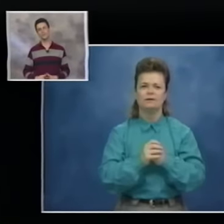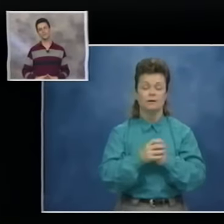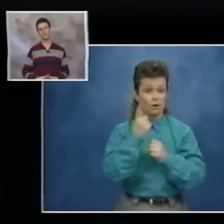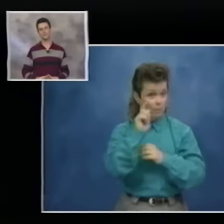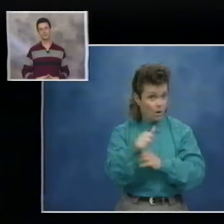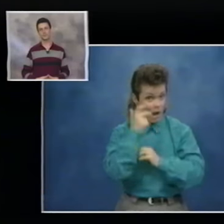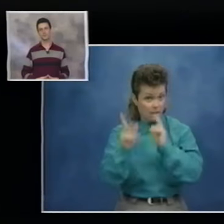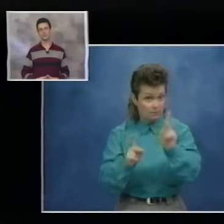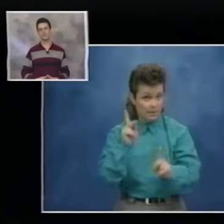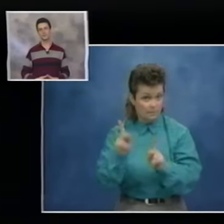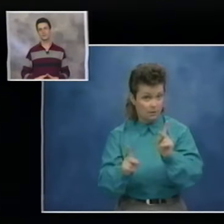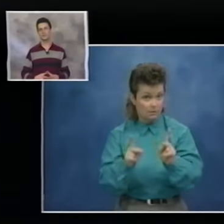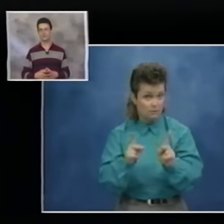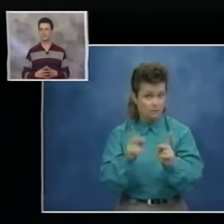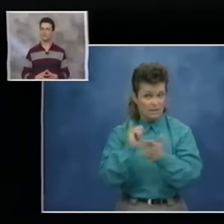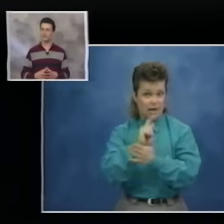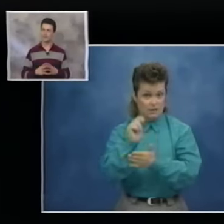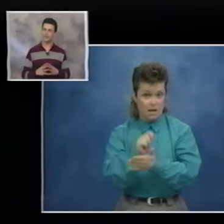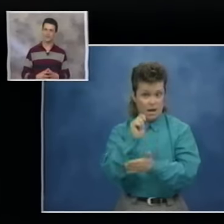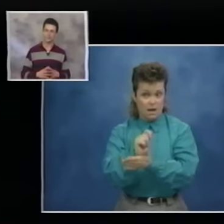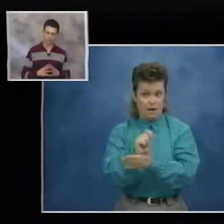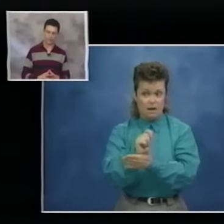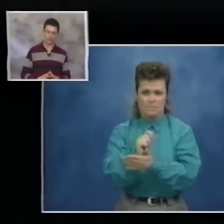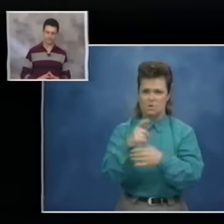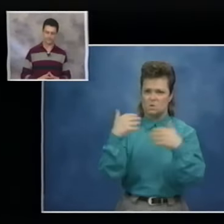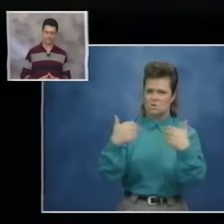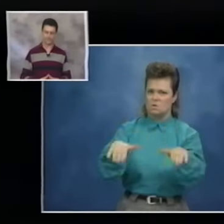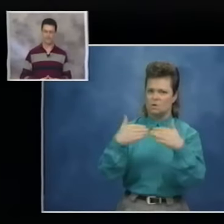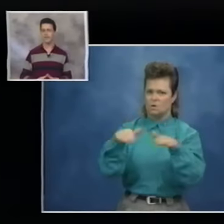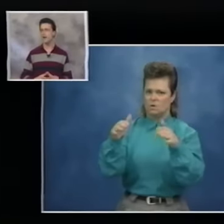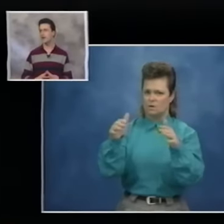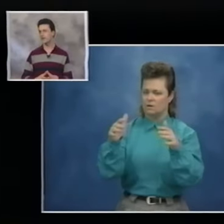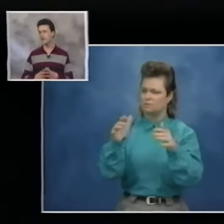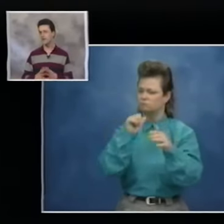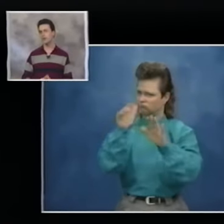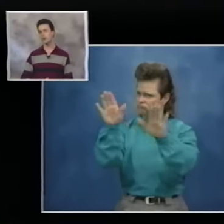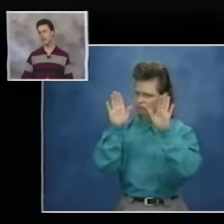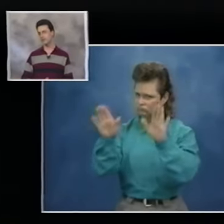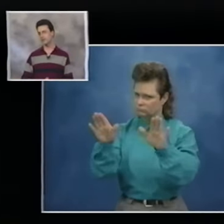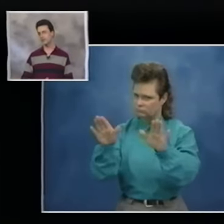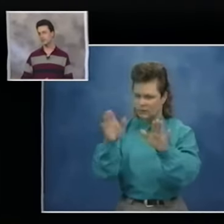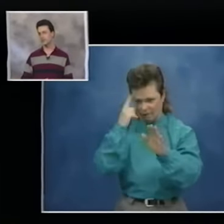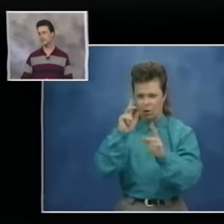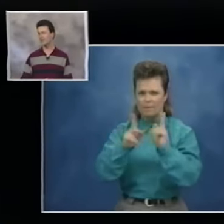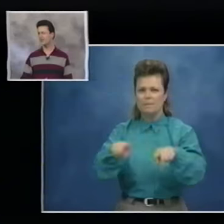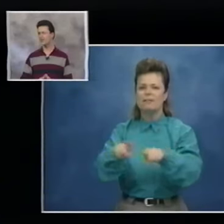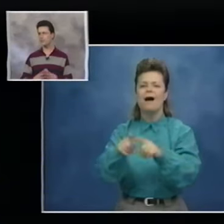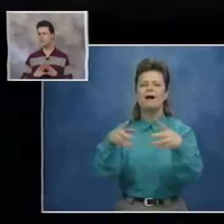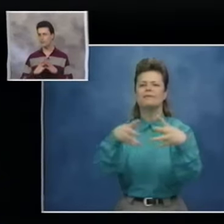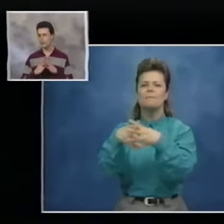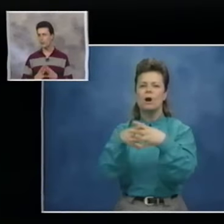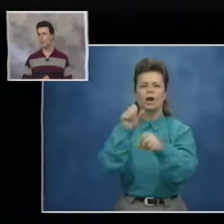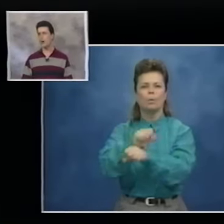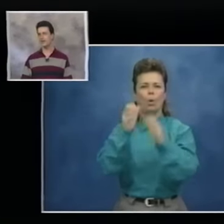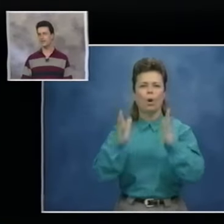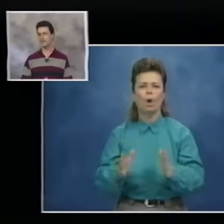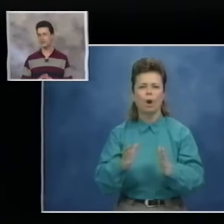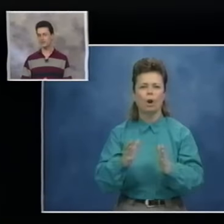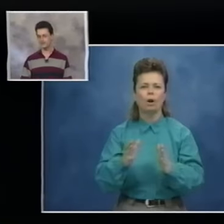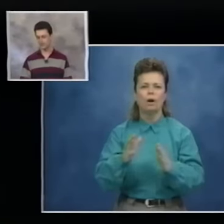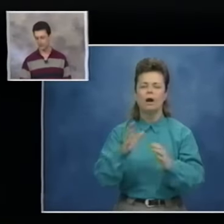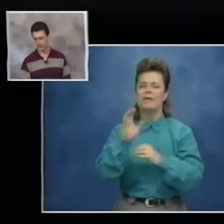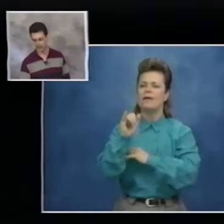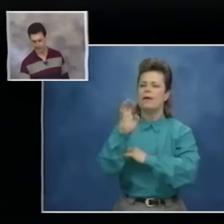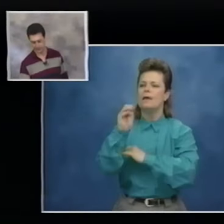For others, such as the American worker, the American immigrant, it was quite